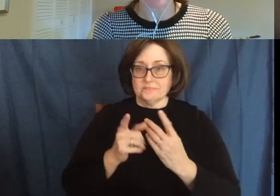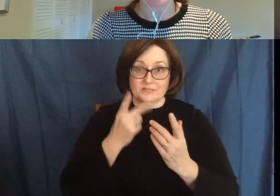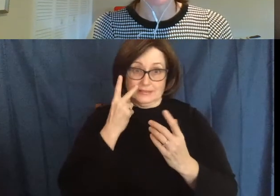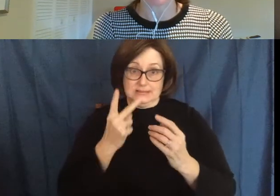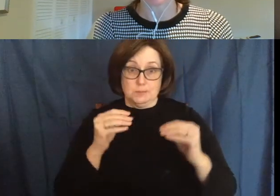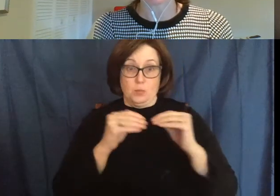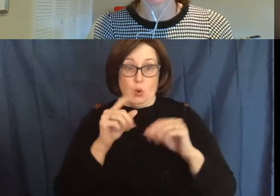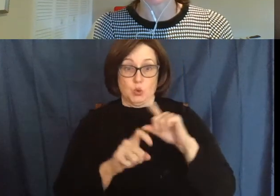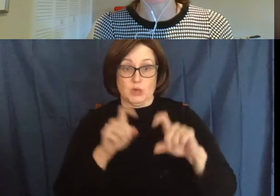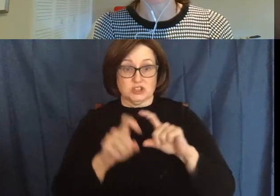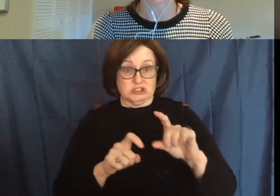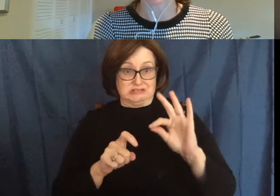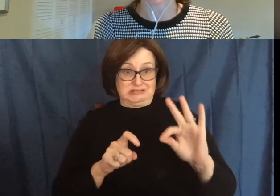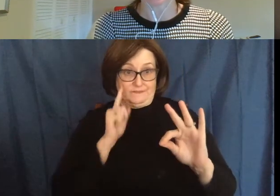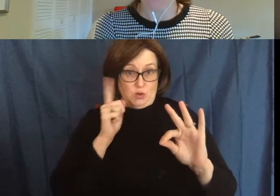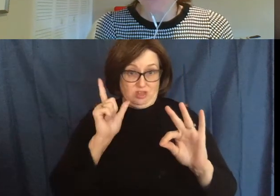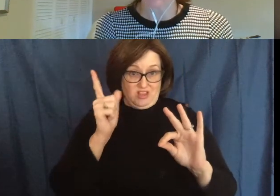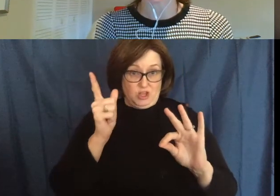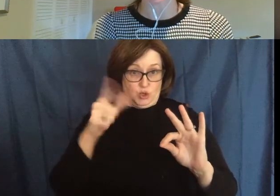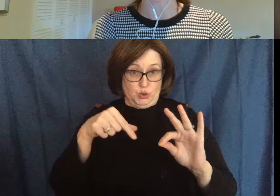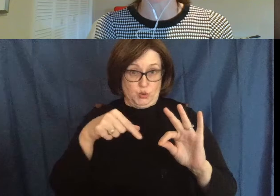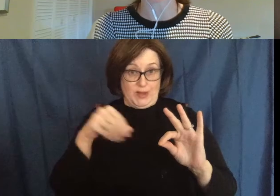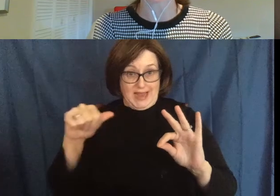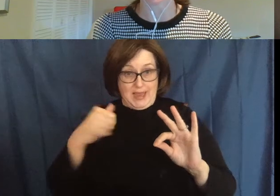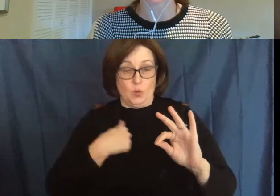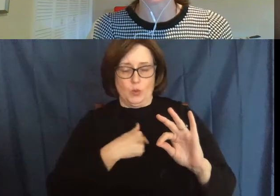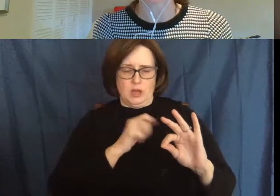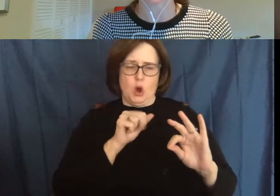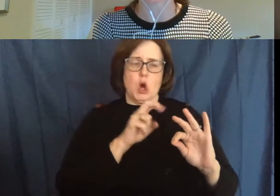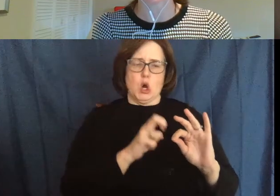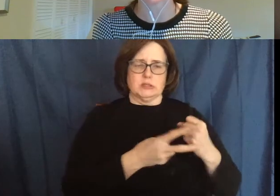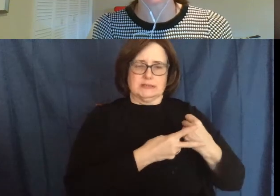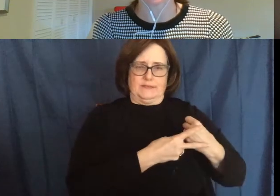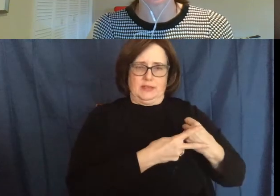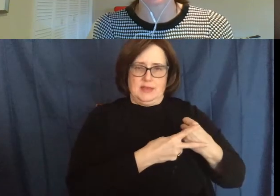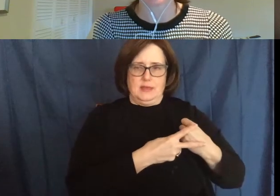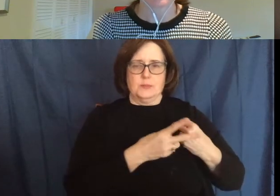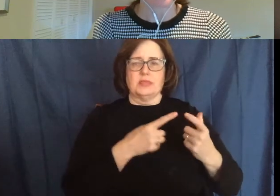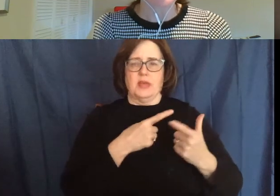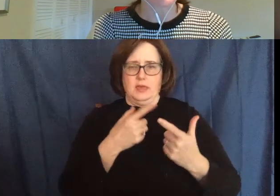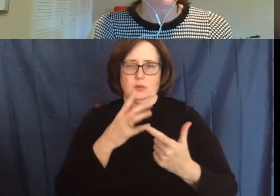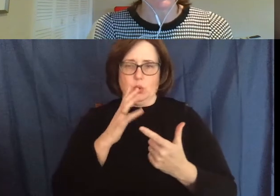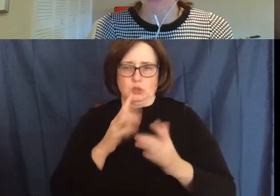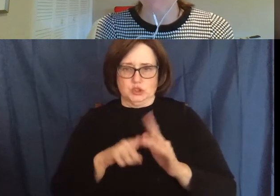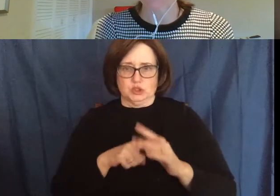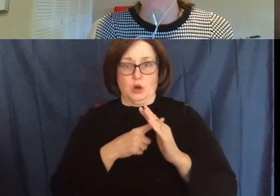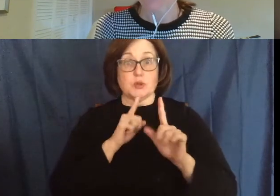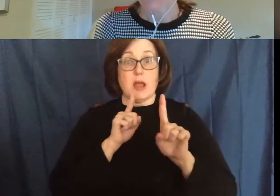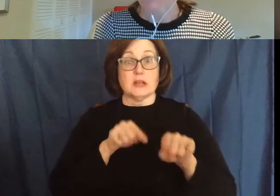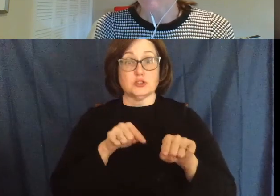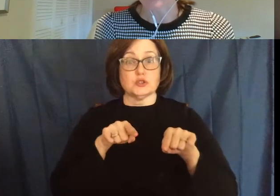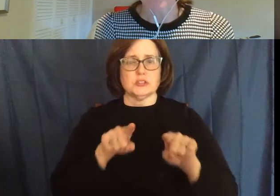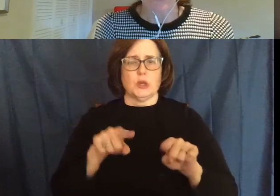chat box. We are tracking those questions and we'll get to them during the Q&A session. Please keep them